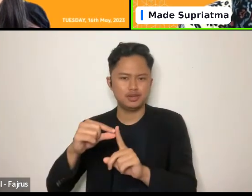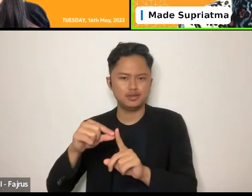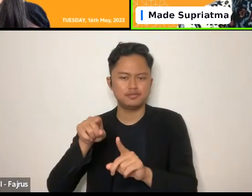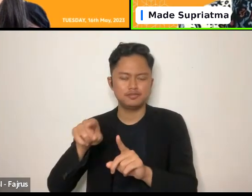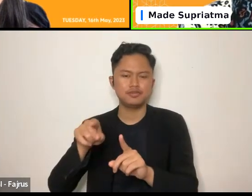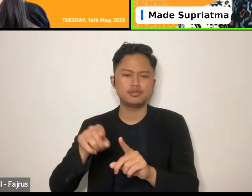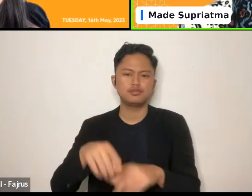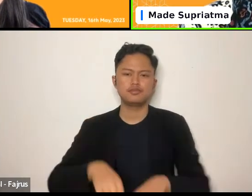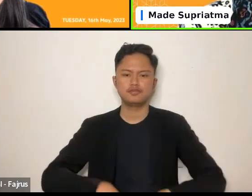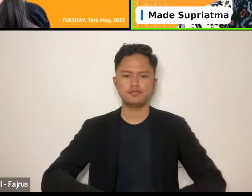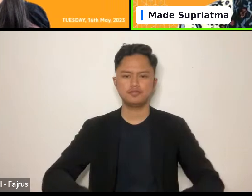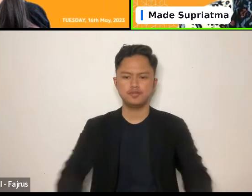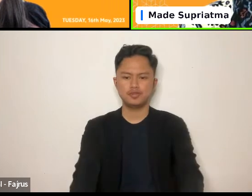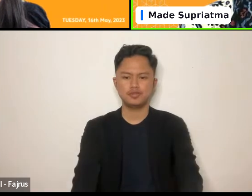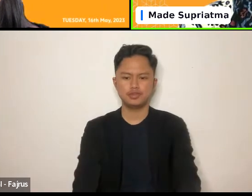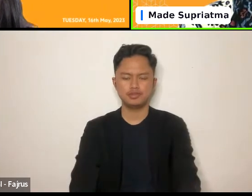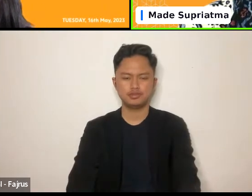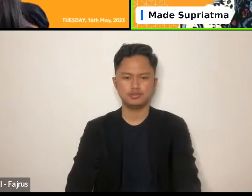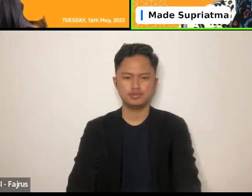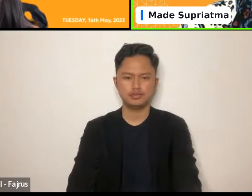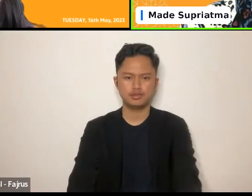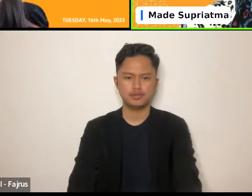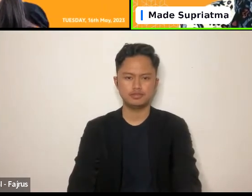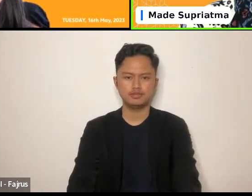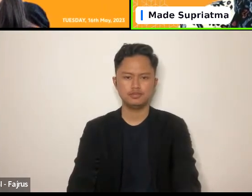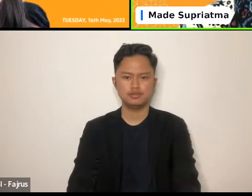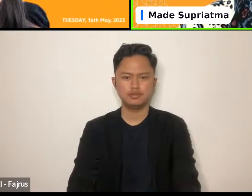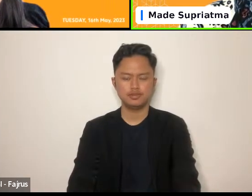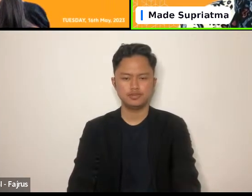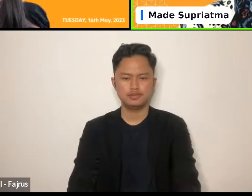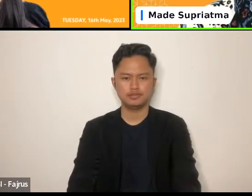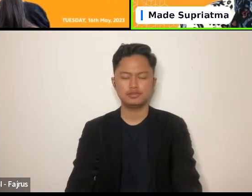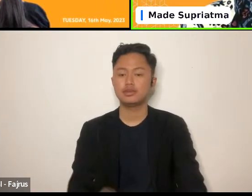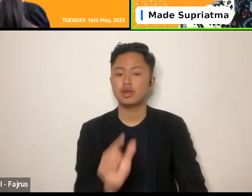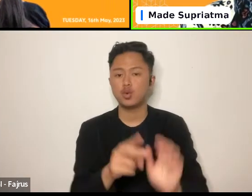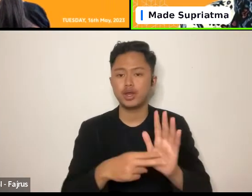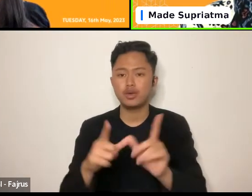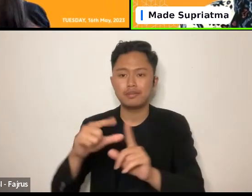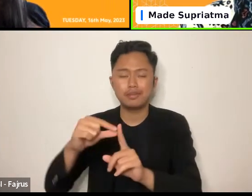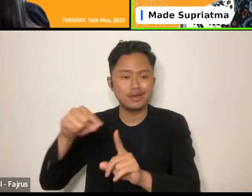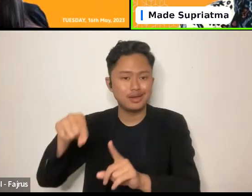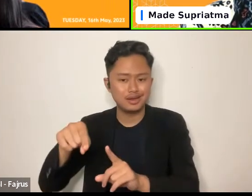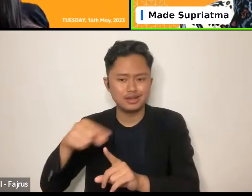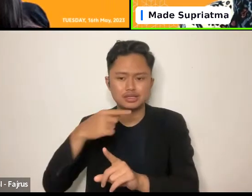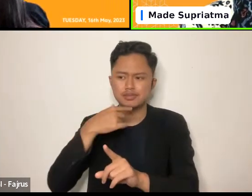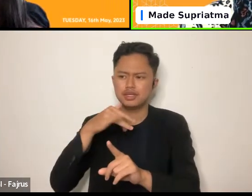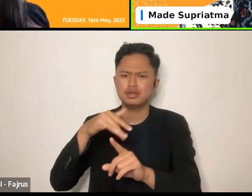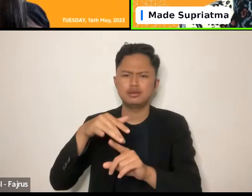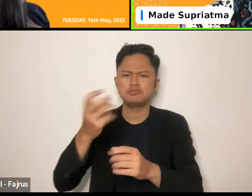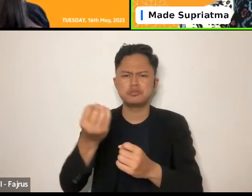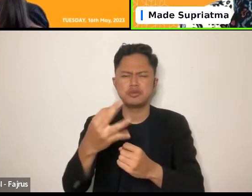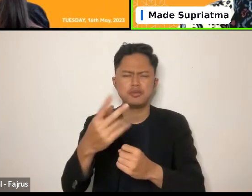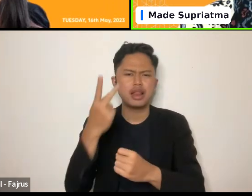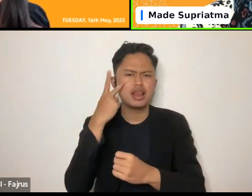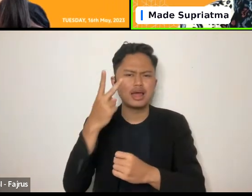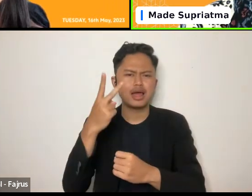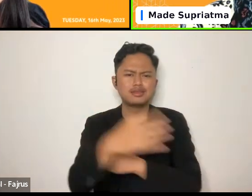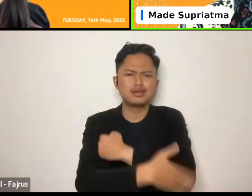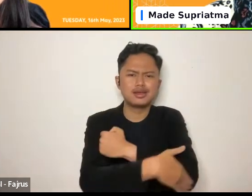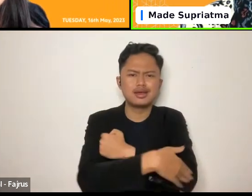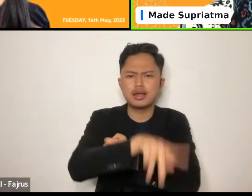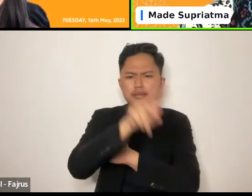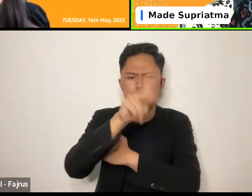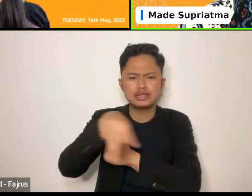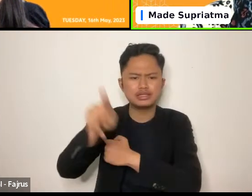started to do a diplomacy start from the Pacific countries.